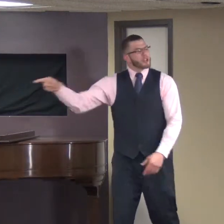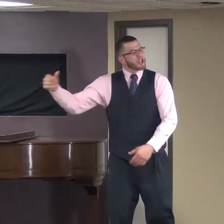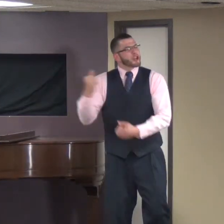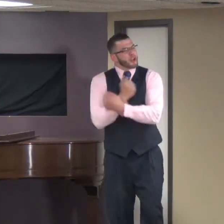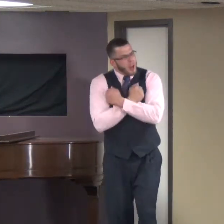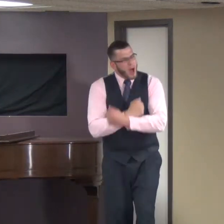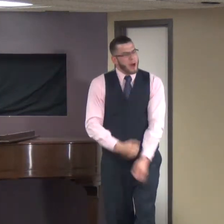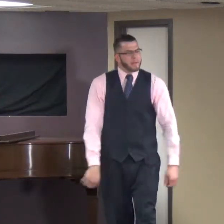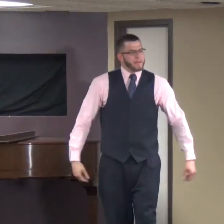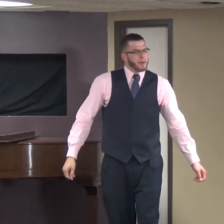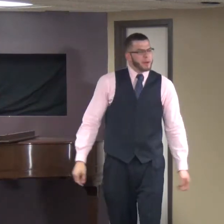to your love.